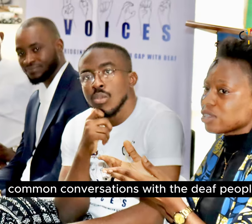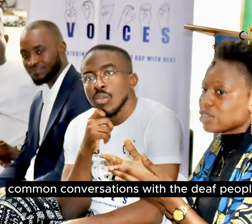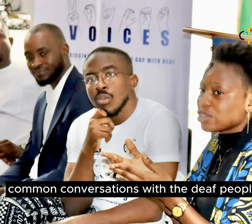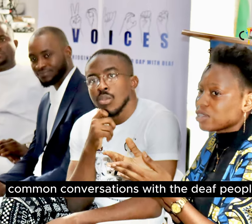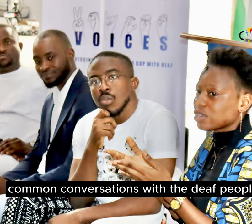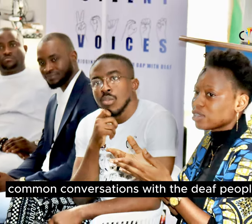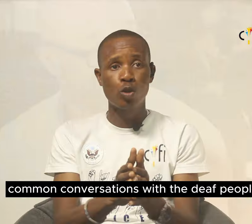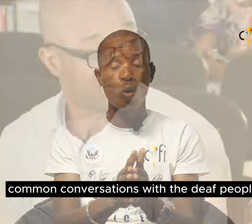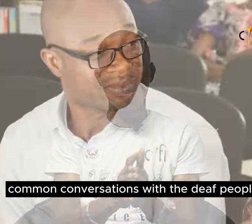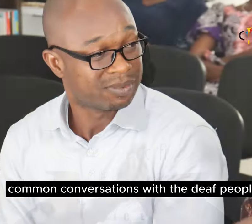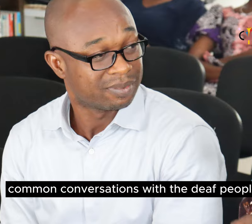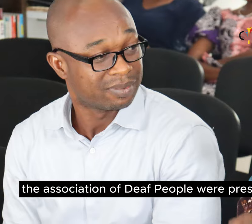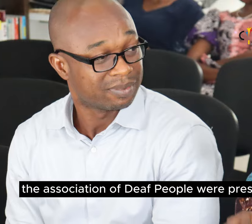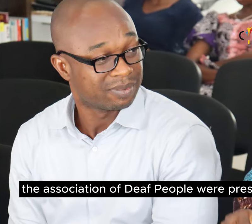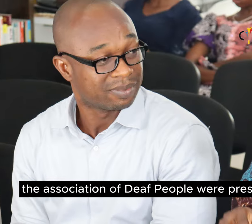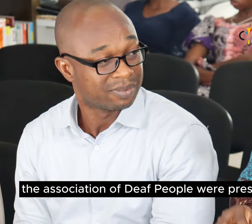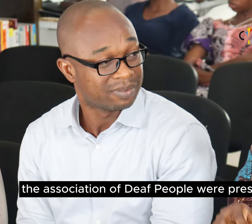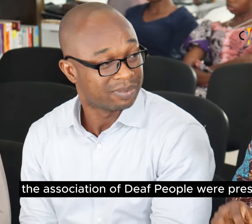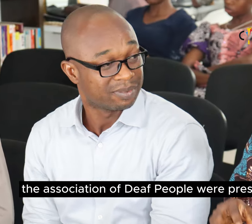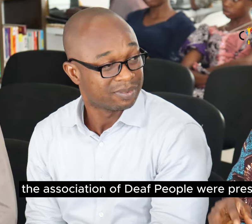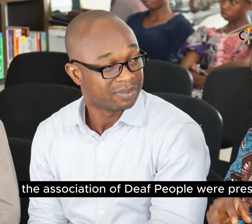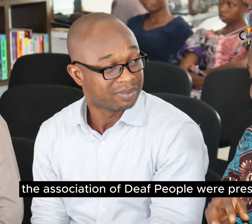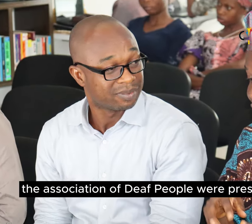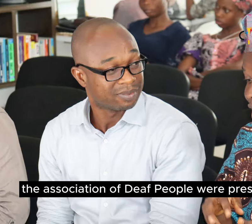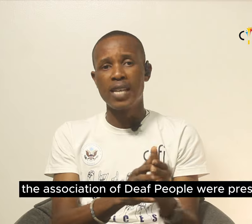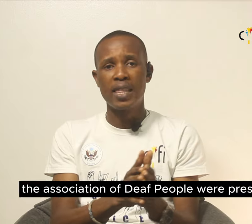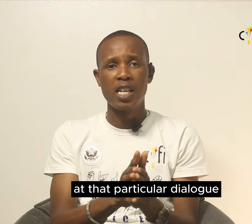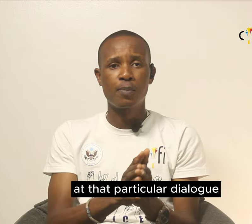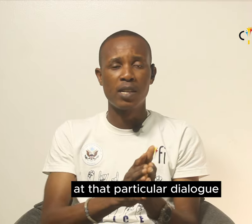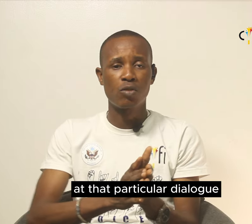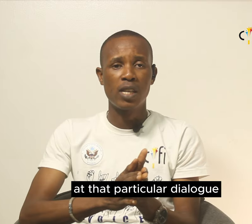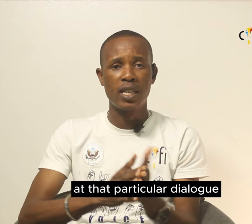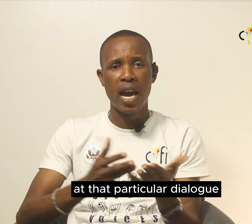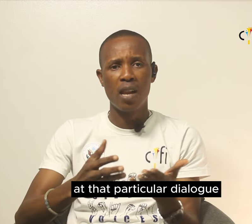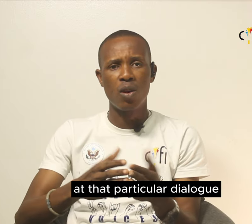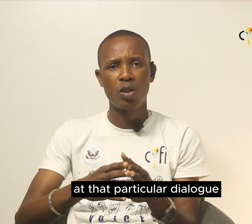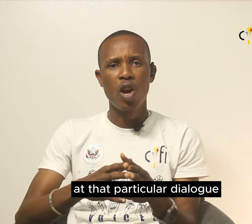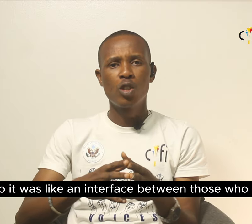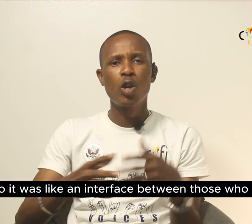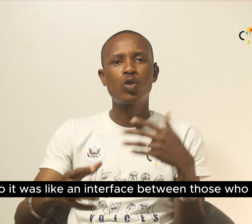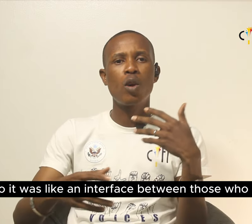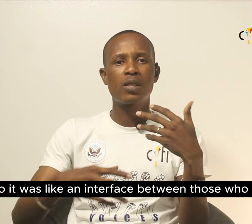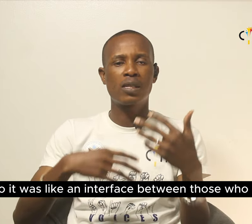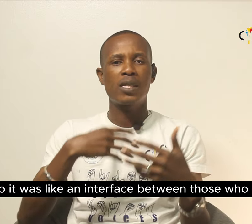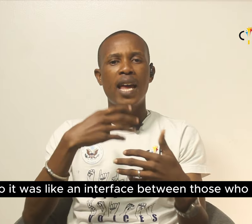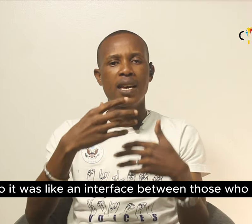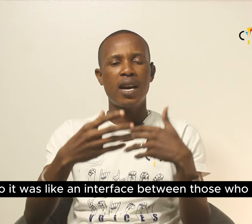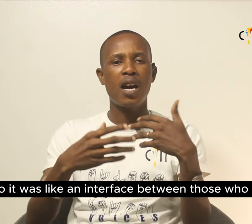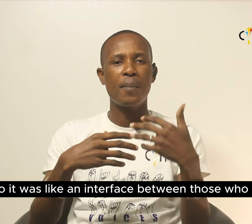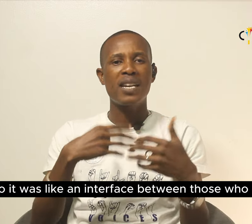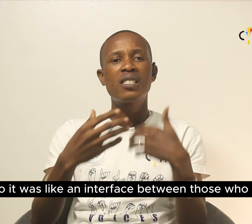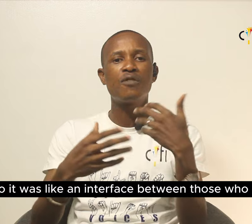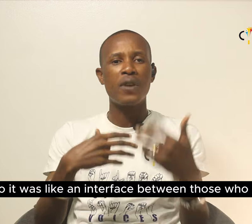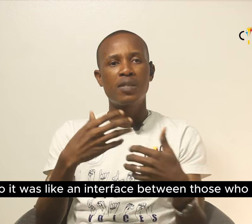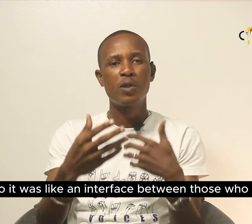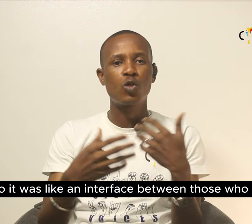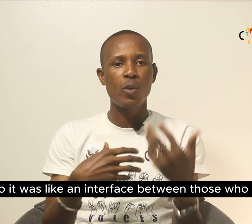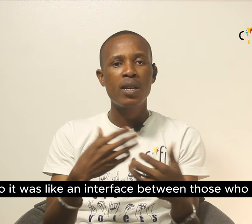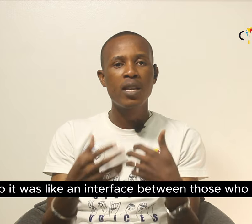deaf people also. The Association of Deaf People were present at that particular dialogue. So it was like an interface between